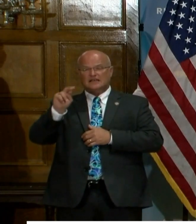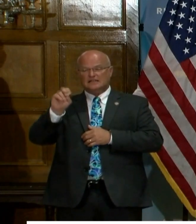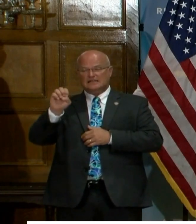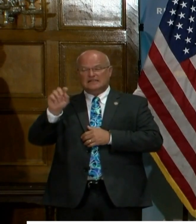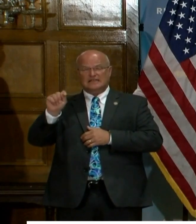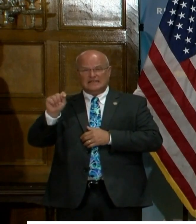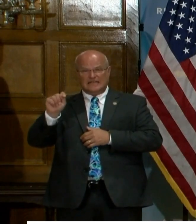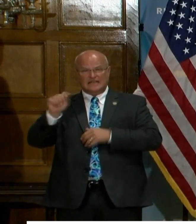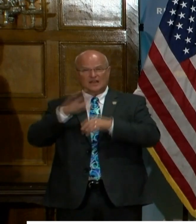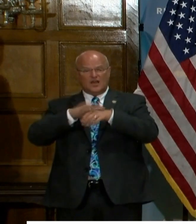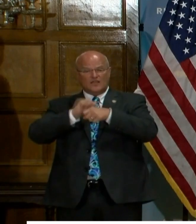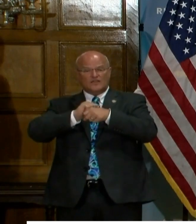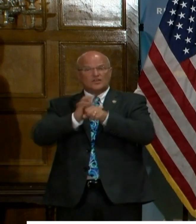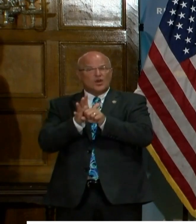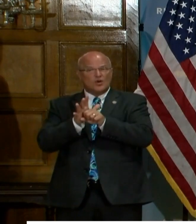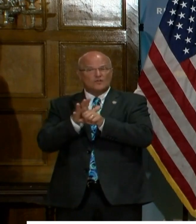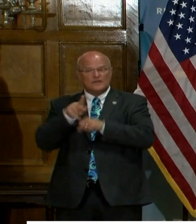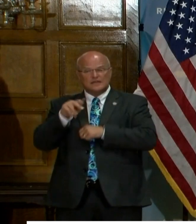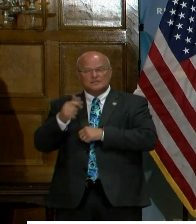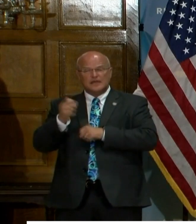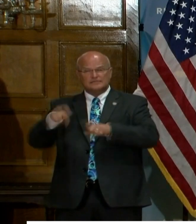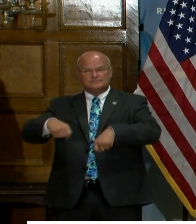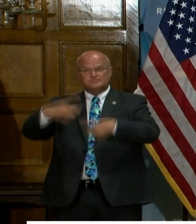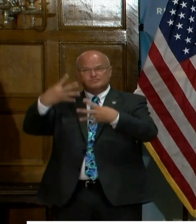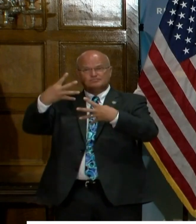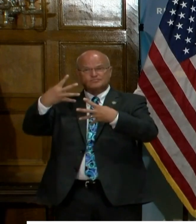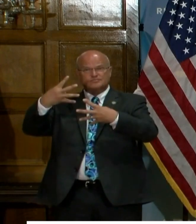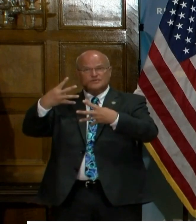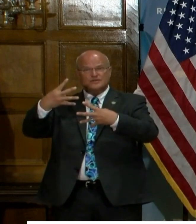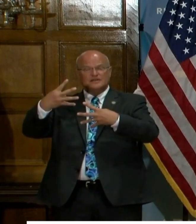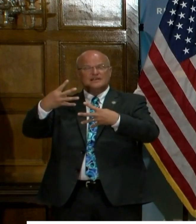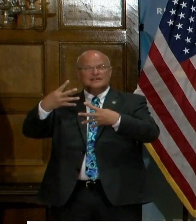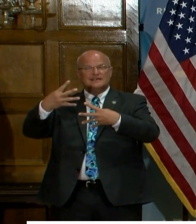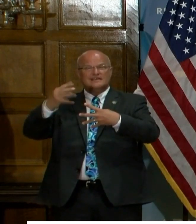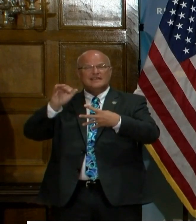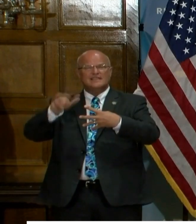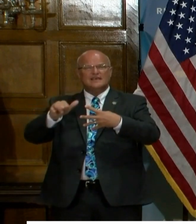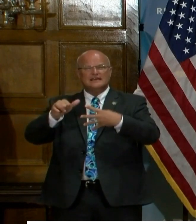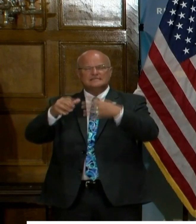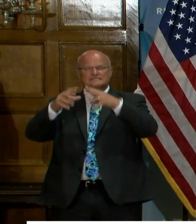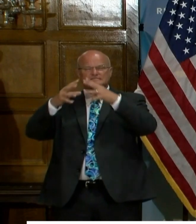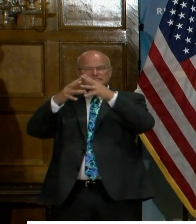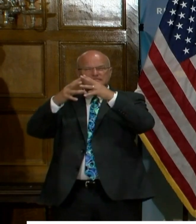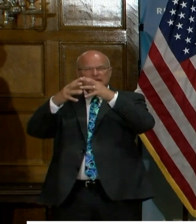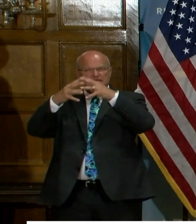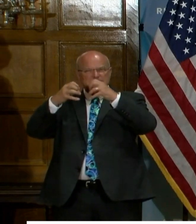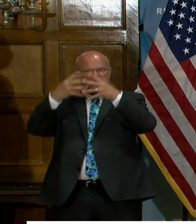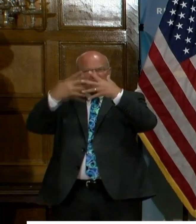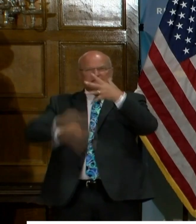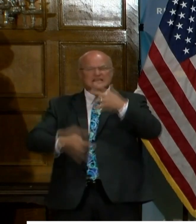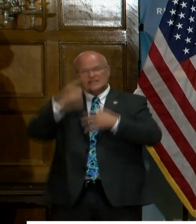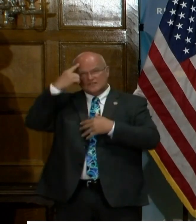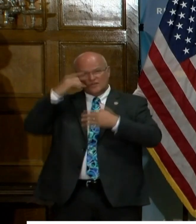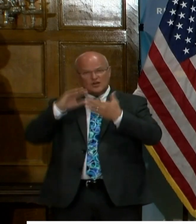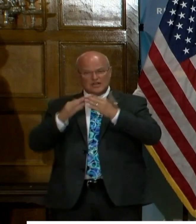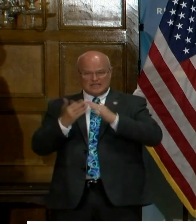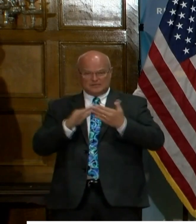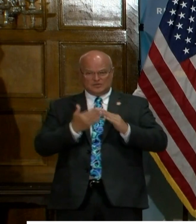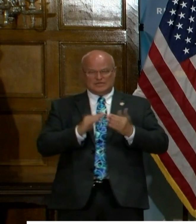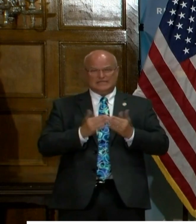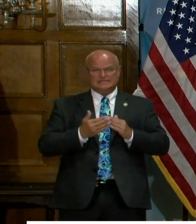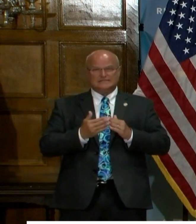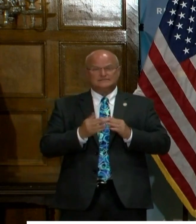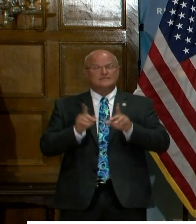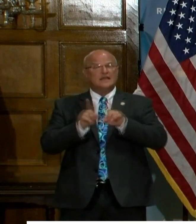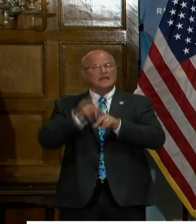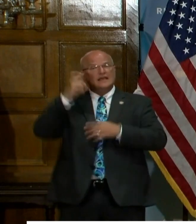website, and on the COVID page, first thing up now, I think, will be the sortable list for communities. As